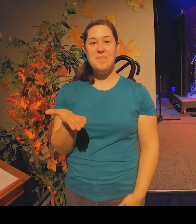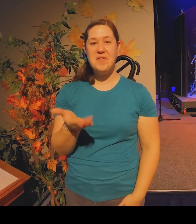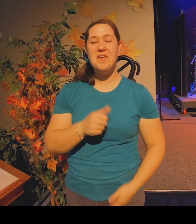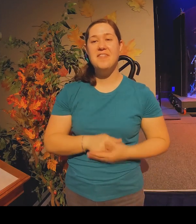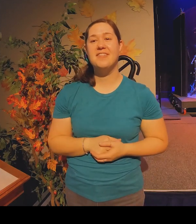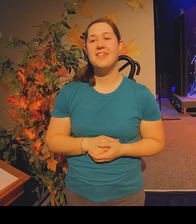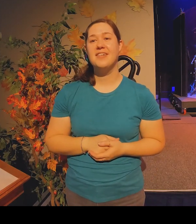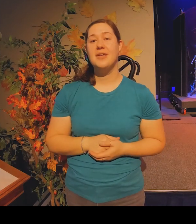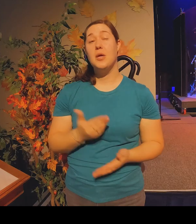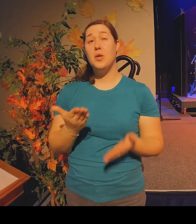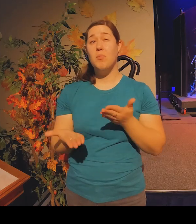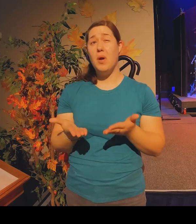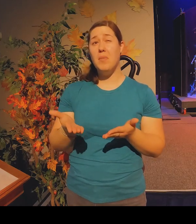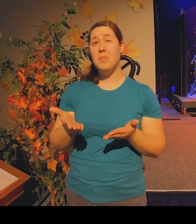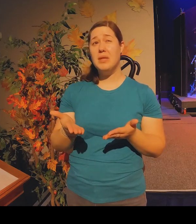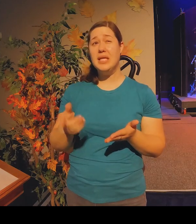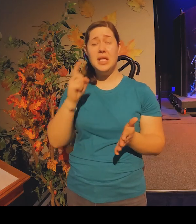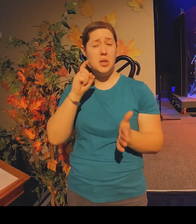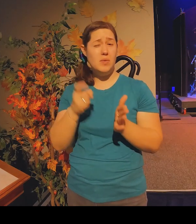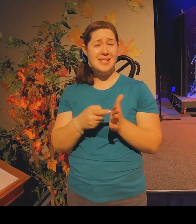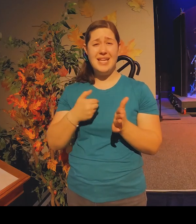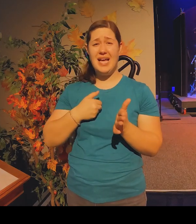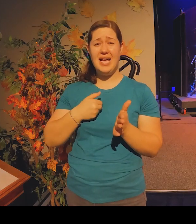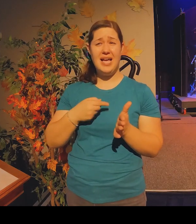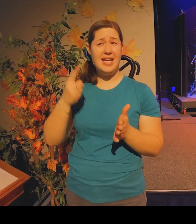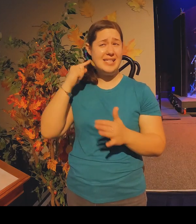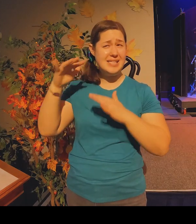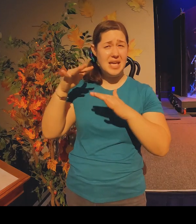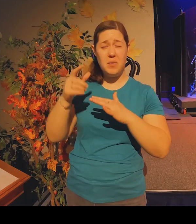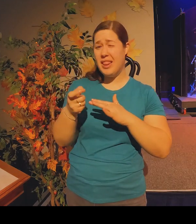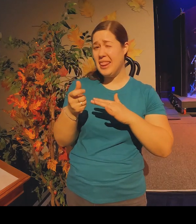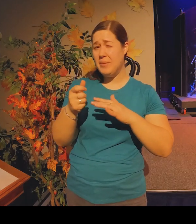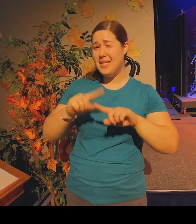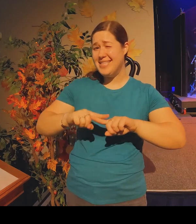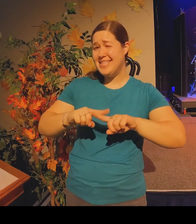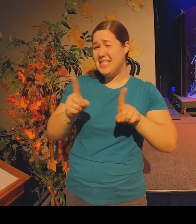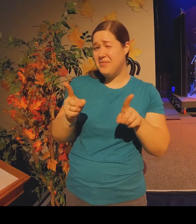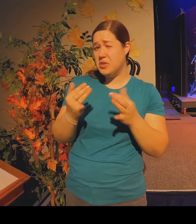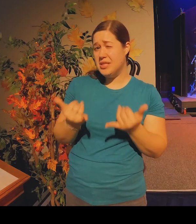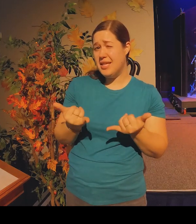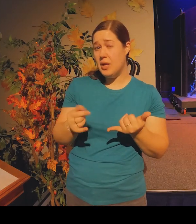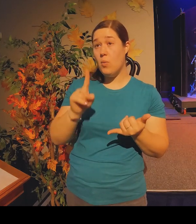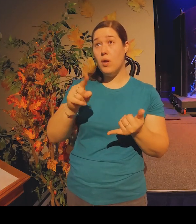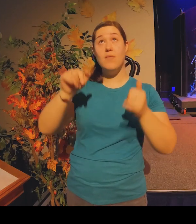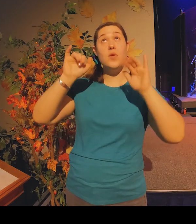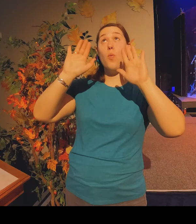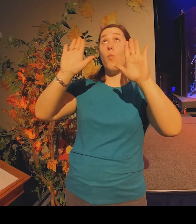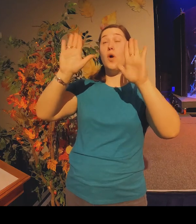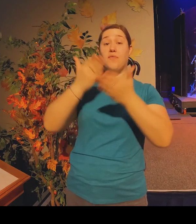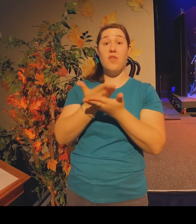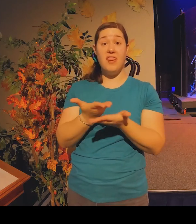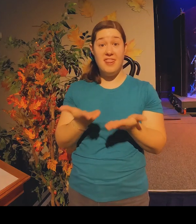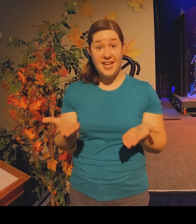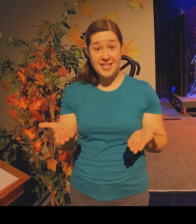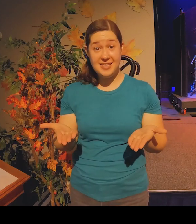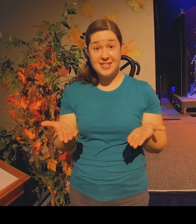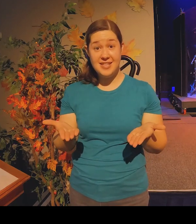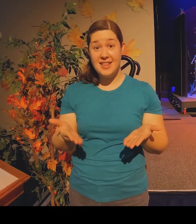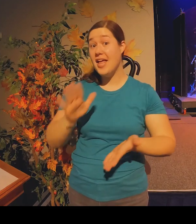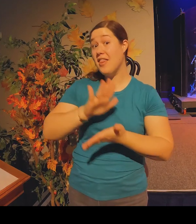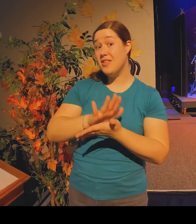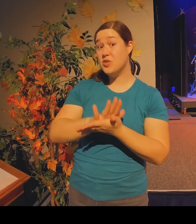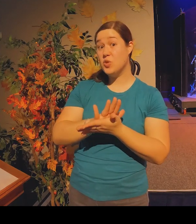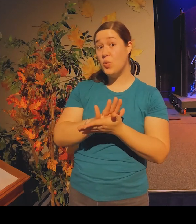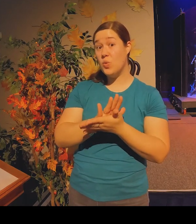that I sound a little different today. One of the great things the school system provides are a bunch of viruses and